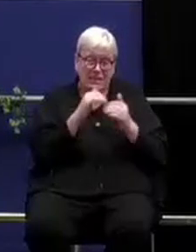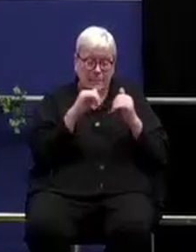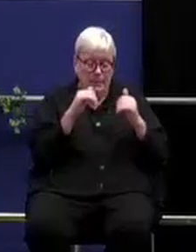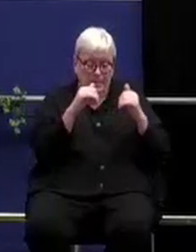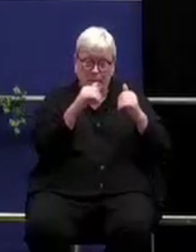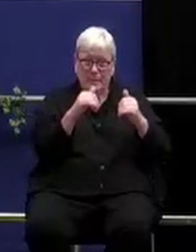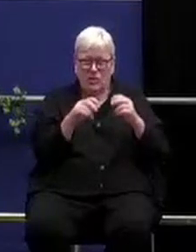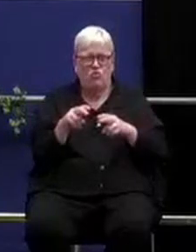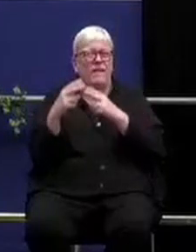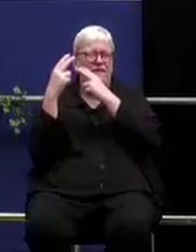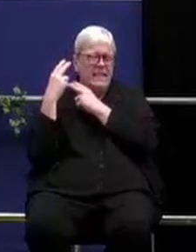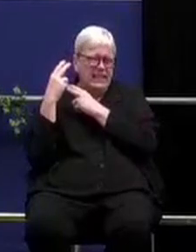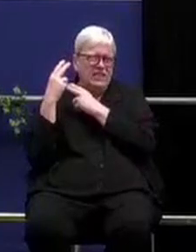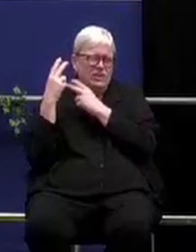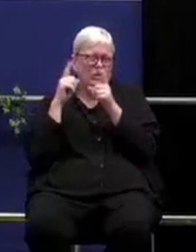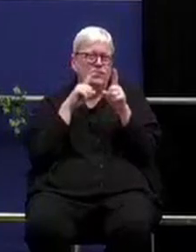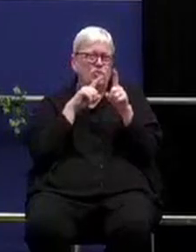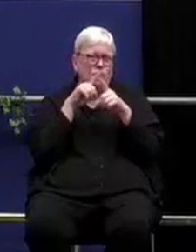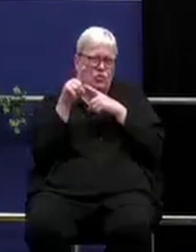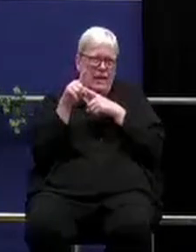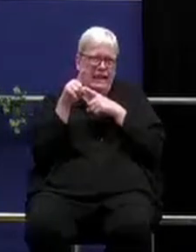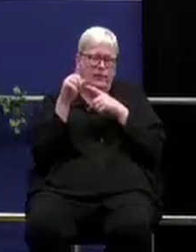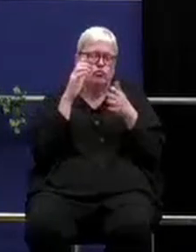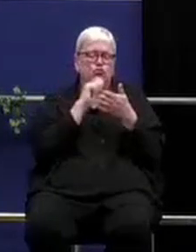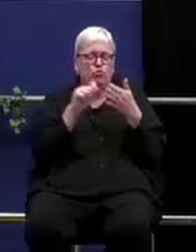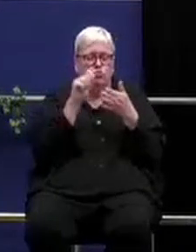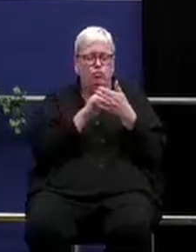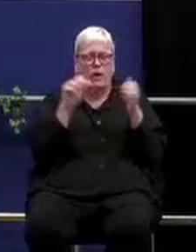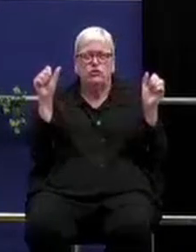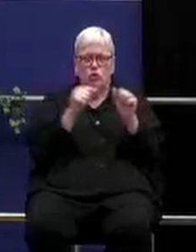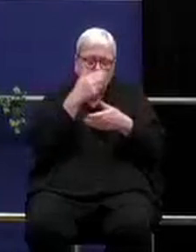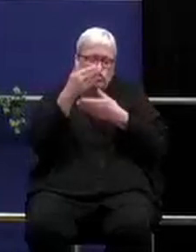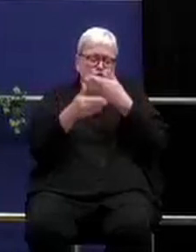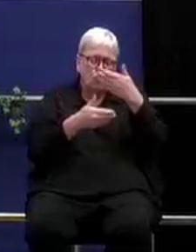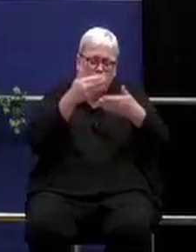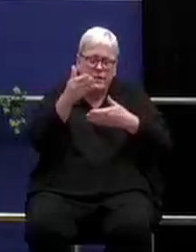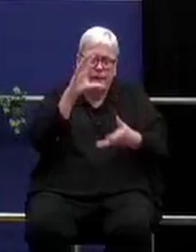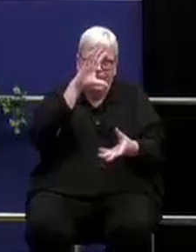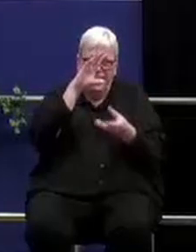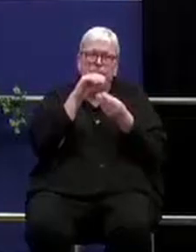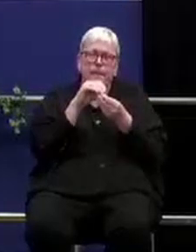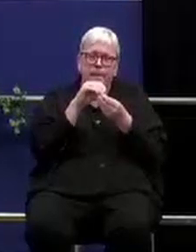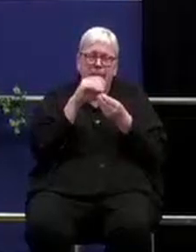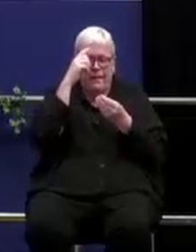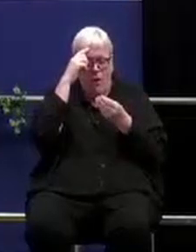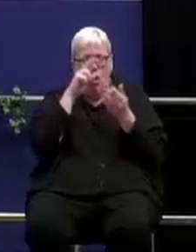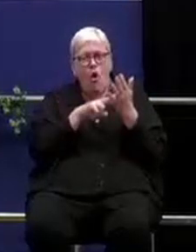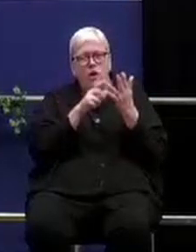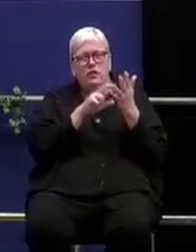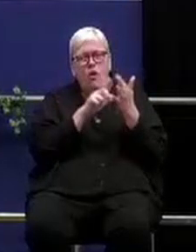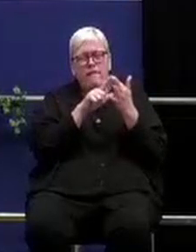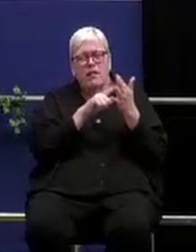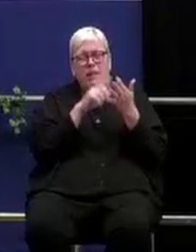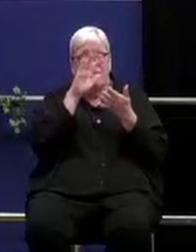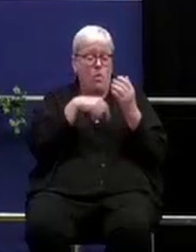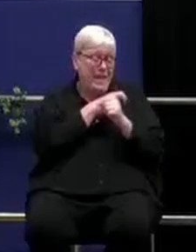reflection, I was almost trying to write short stories as if it was a novel. And the main thing I got back from